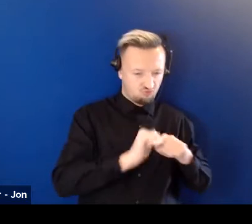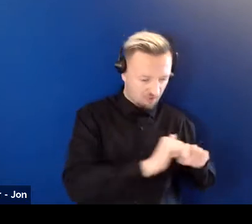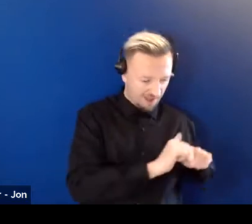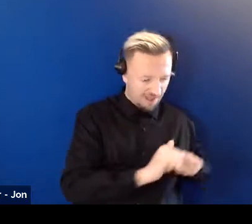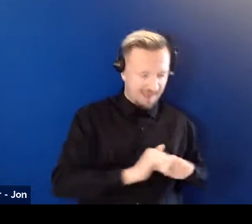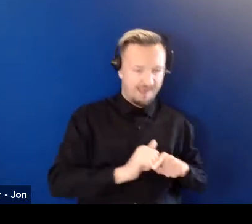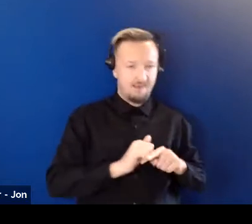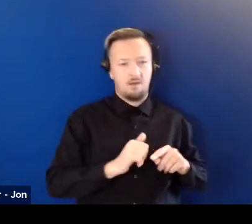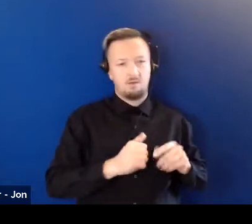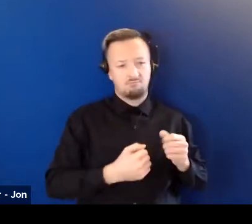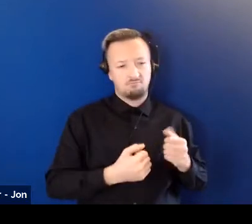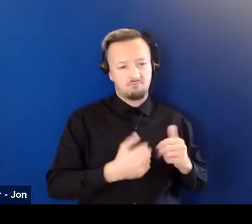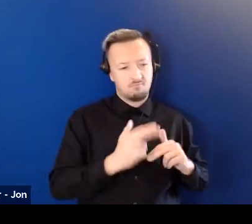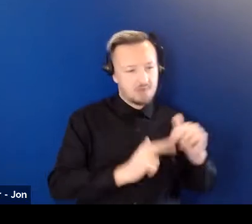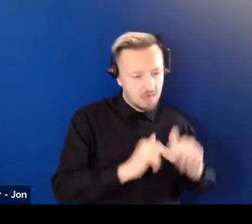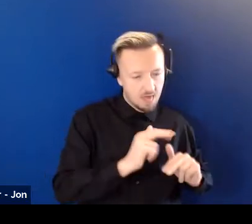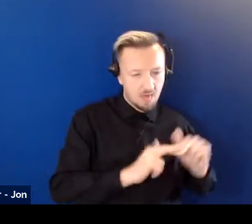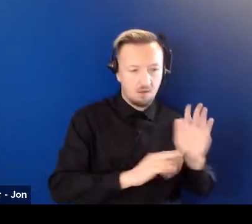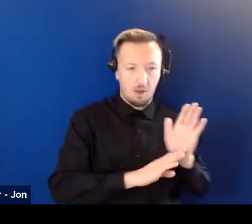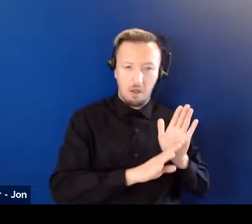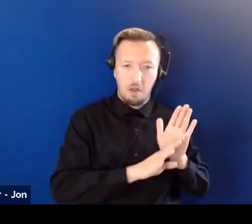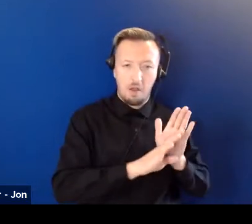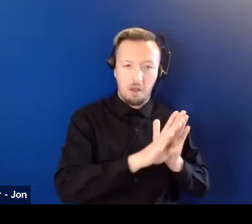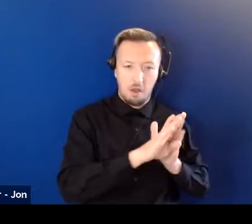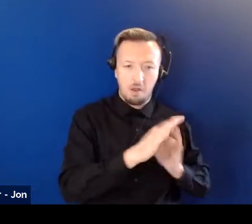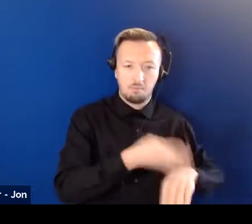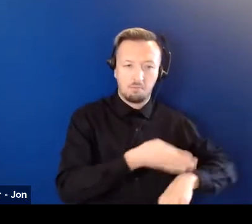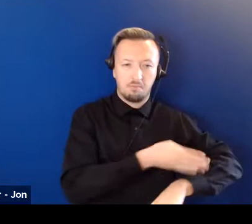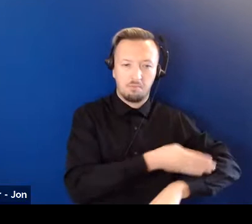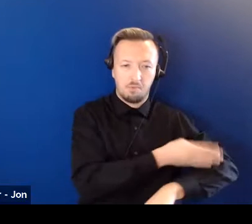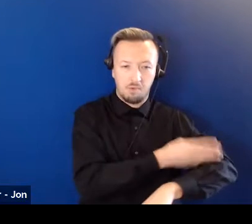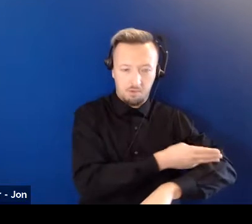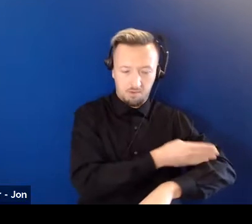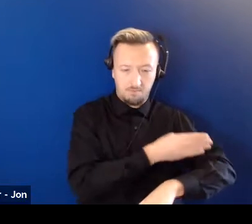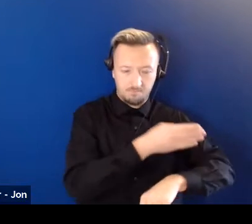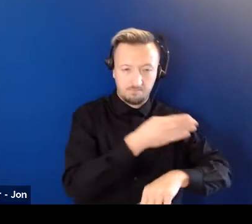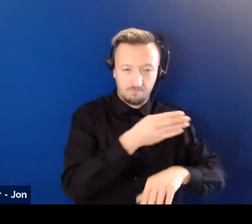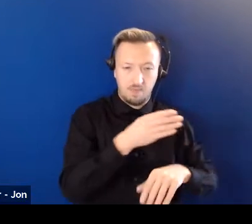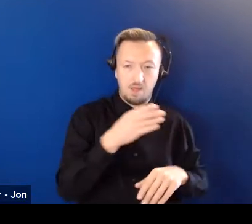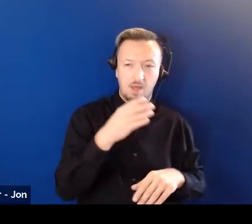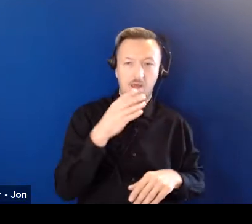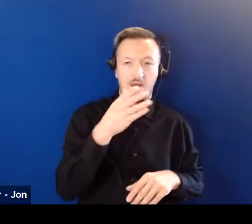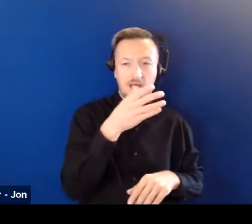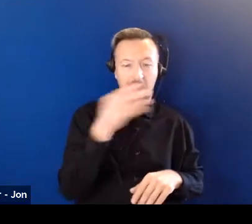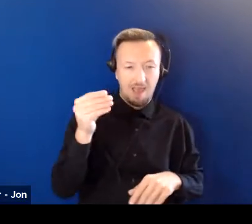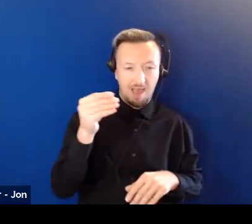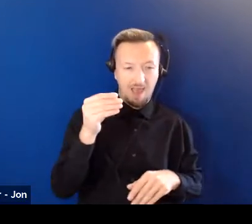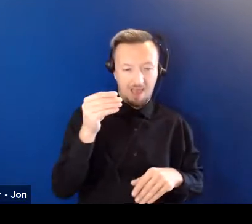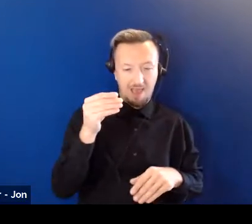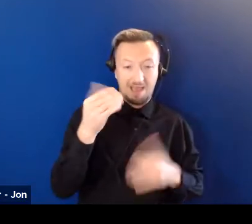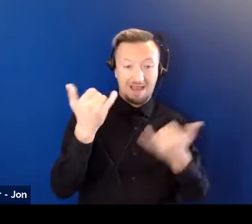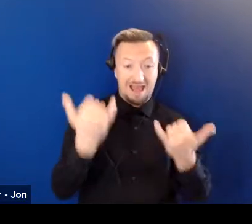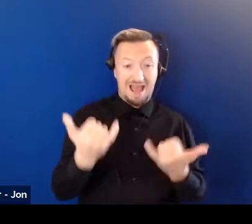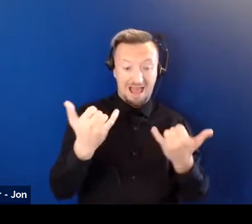later, anticipating the results, to be honest, that I feel like the package deal is going to be more beneficial to the folks using our